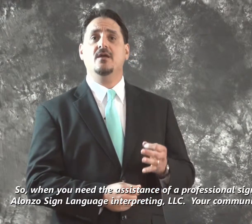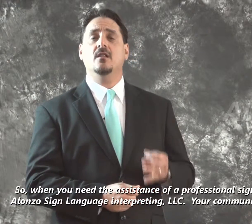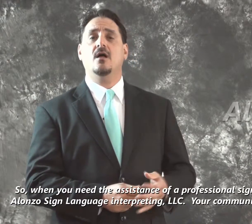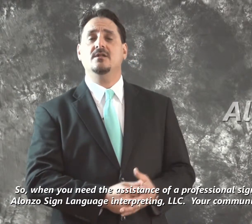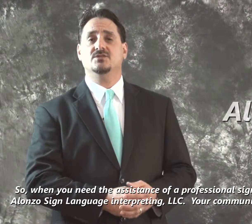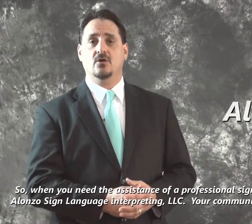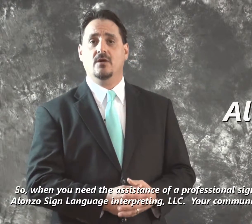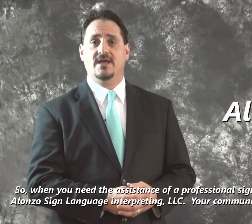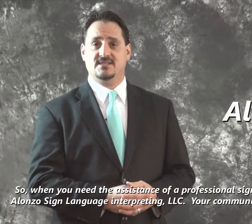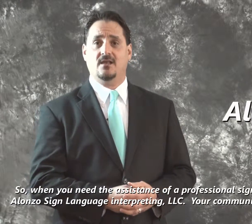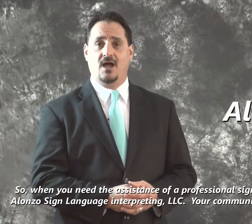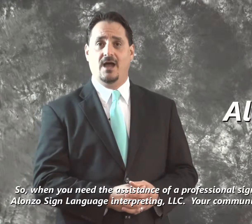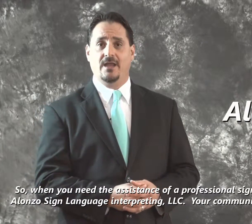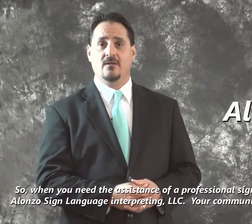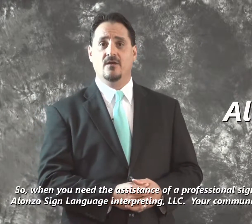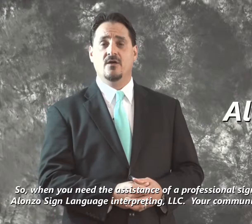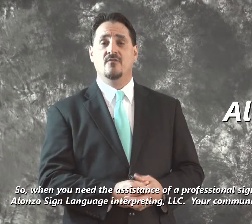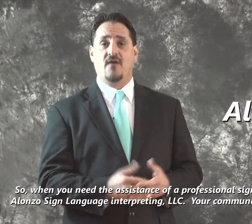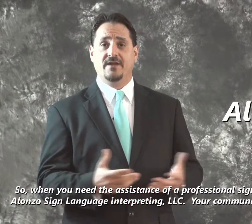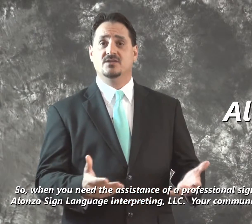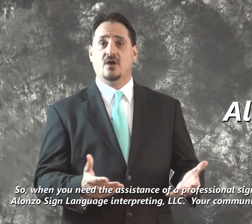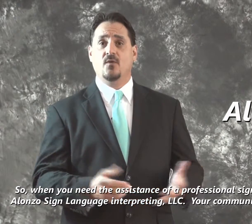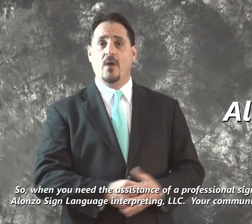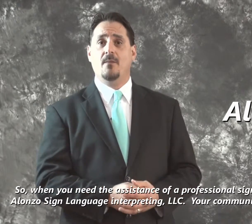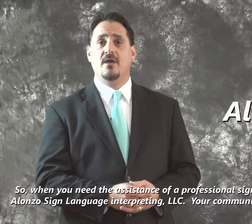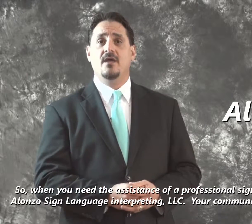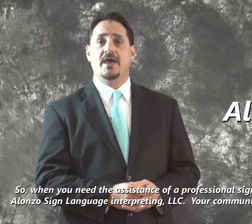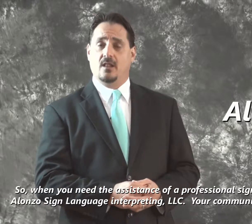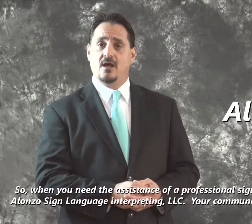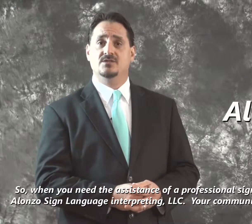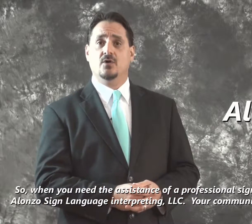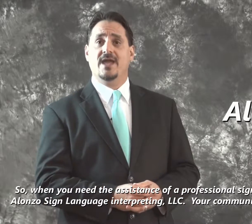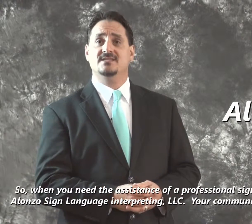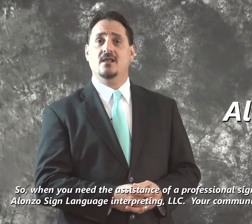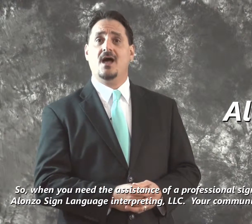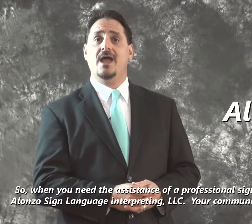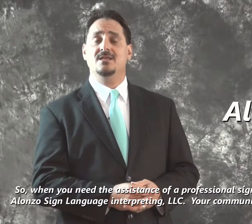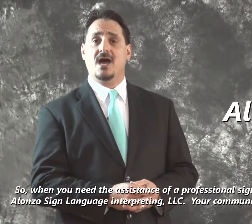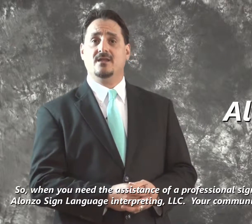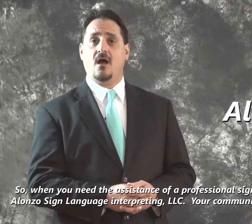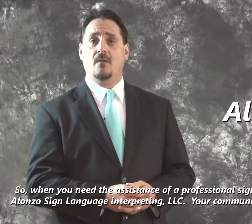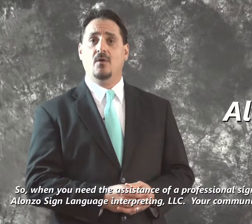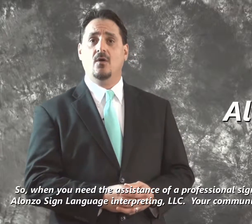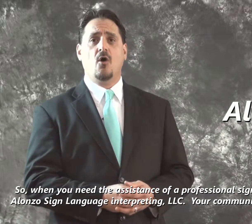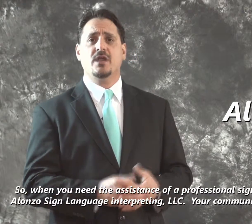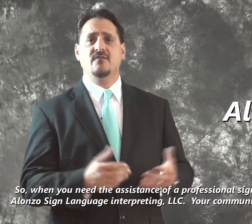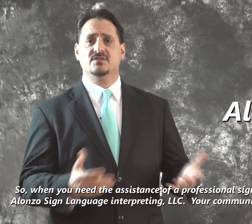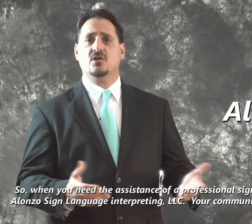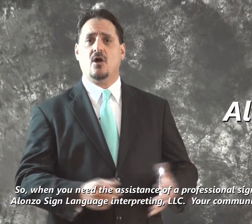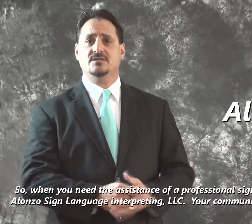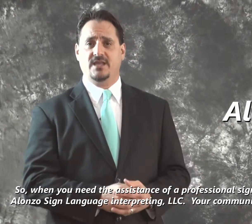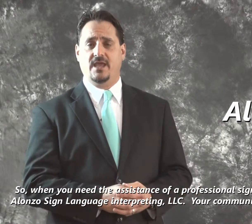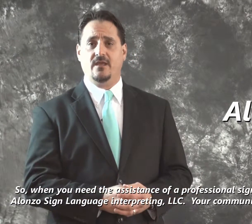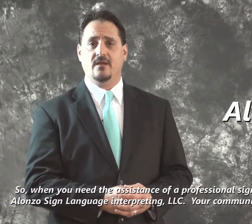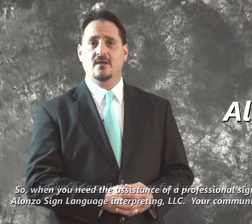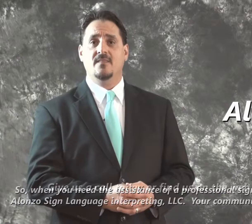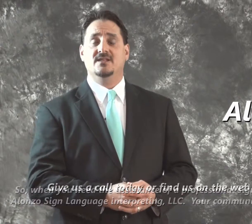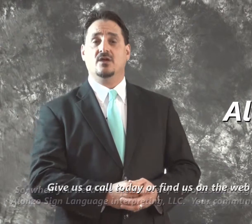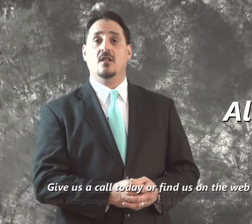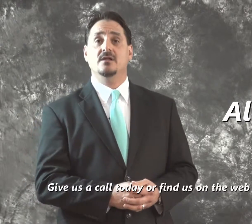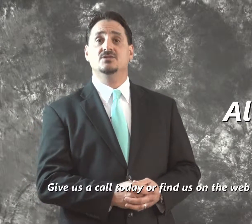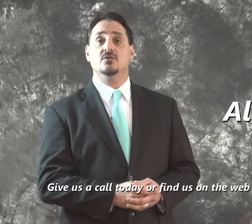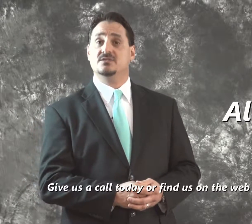think Alonzo SLI find us on the web at Alonzo SLI dot com or give us a call today